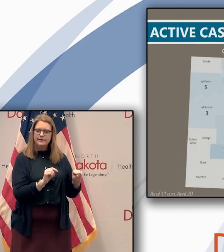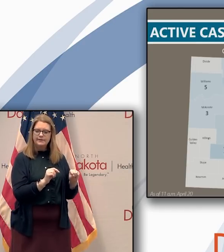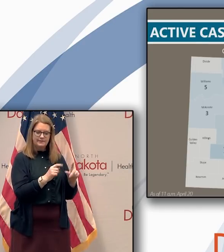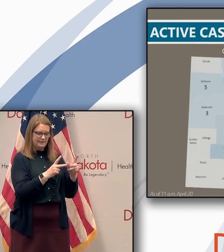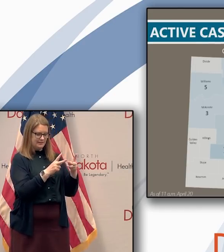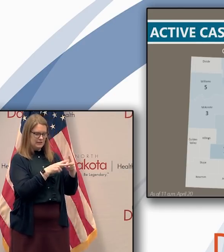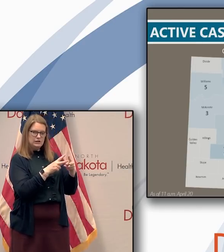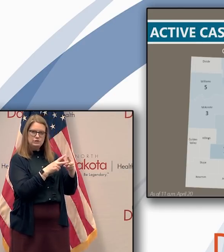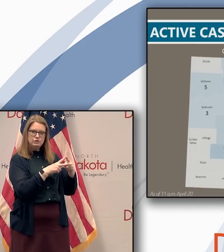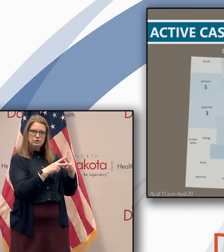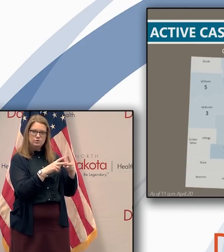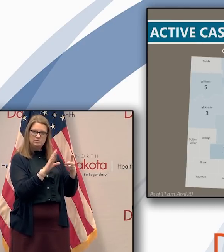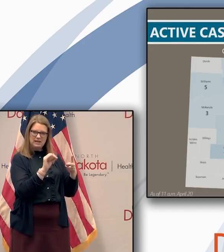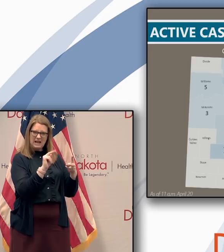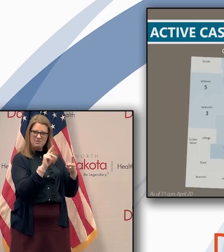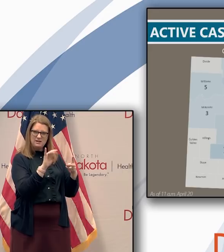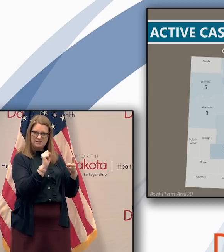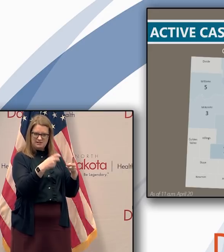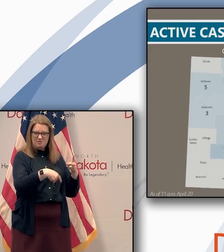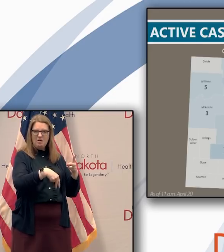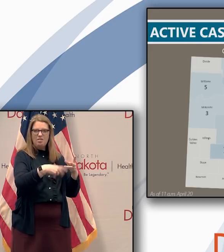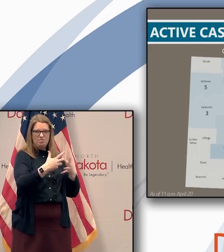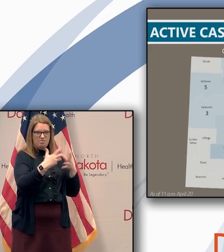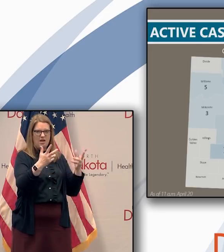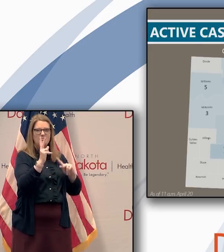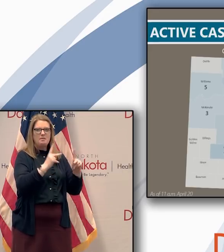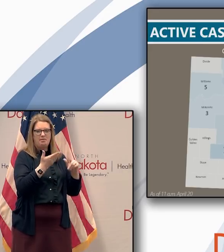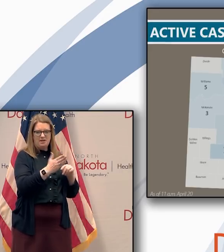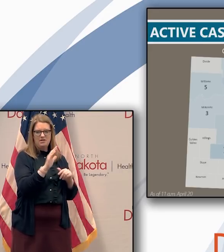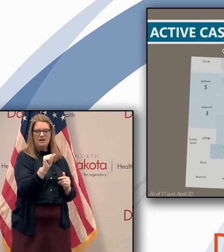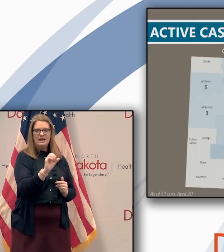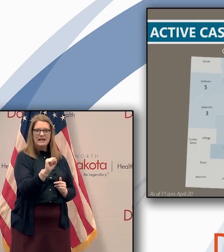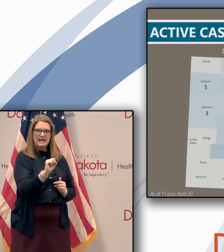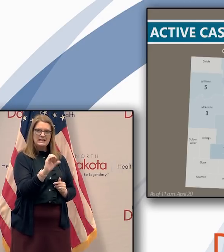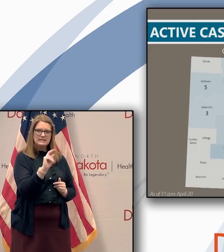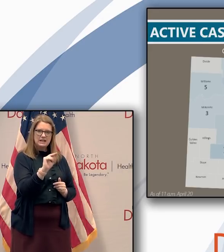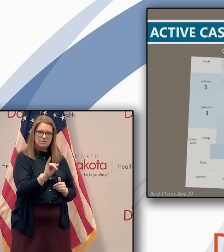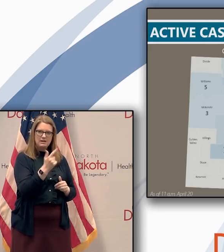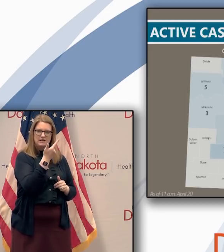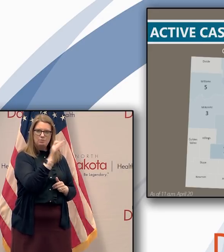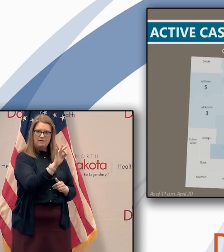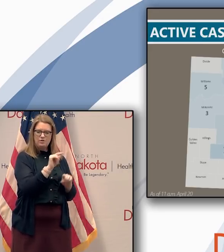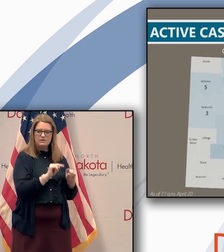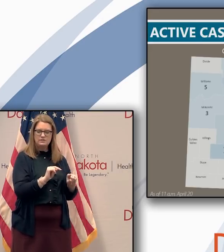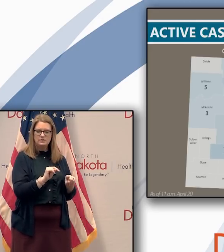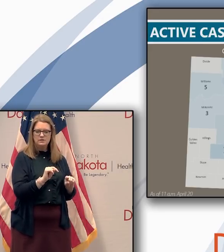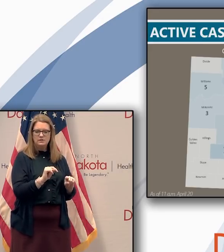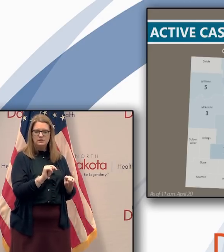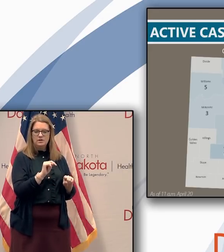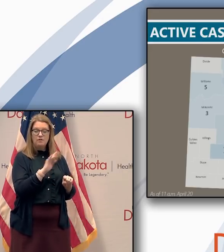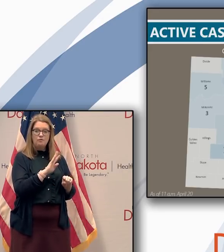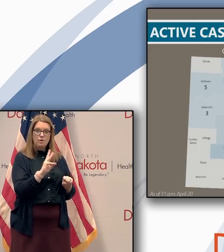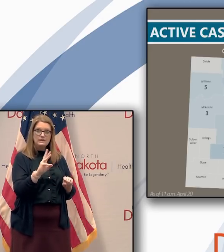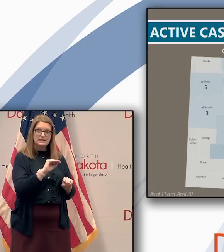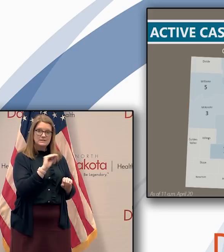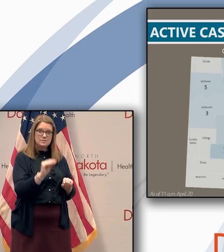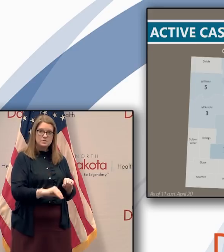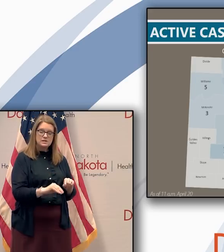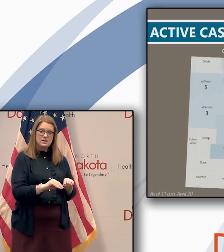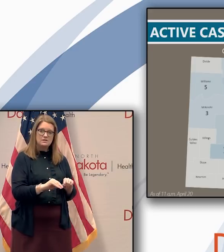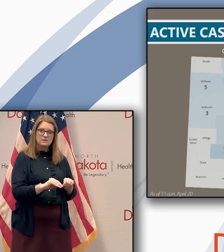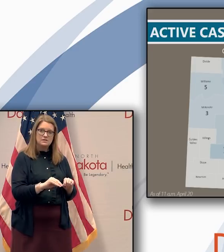counties like Cass County, we've got and Grand Forks, we have 46% of